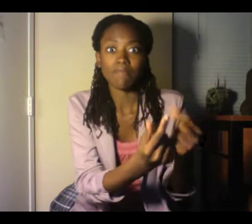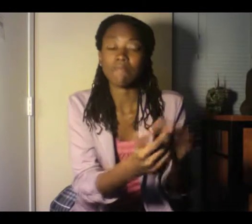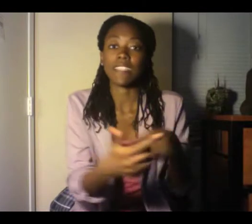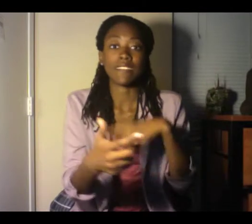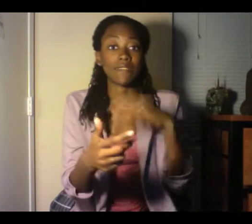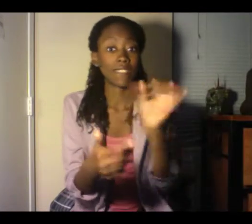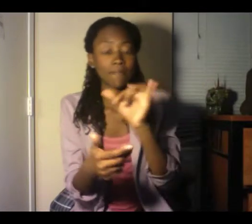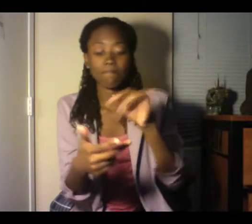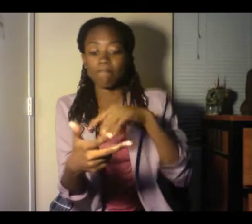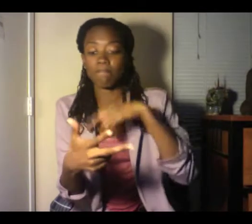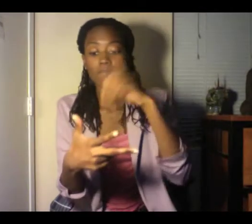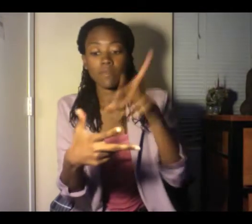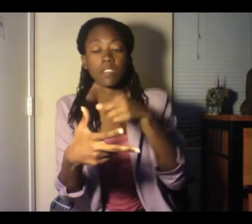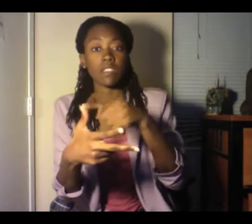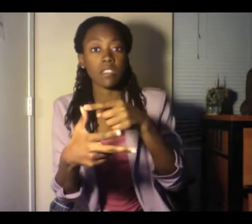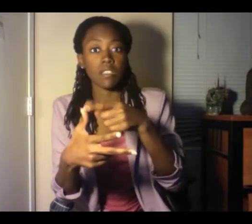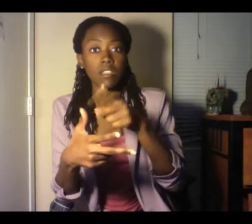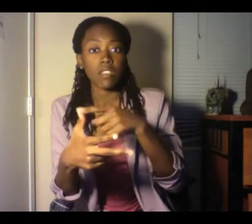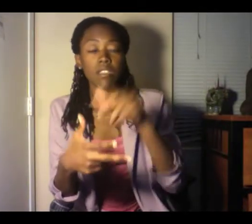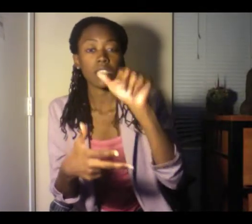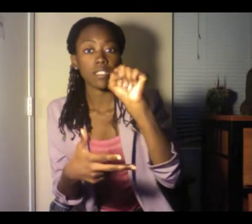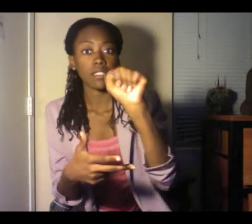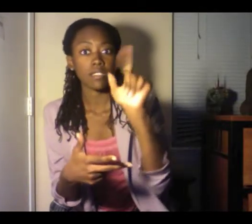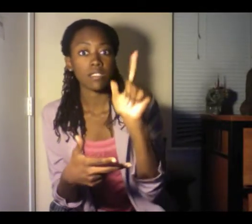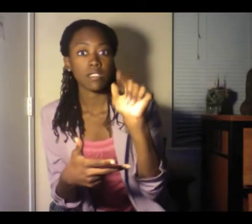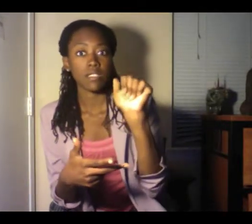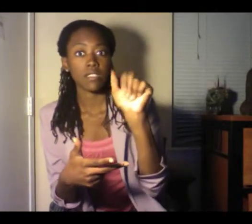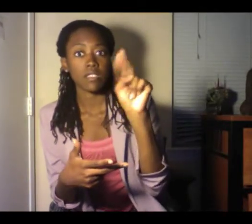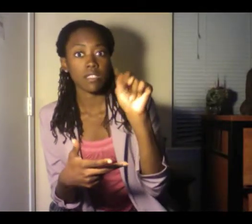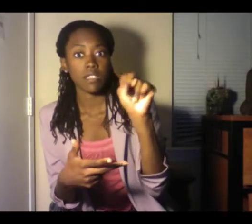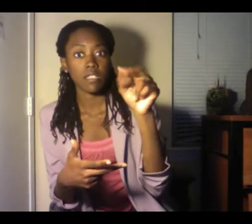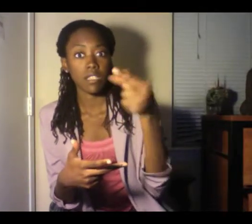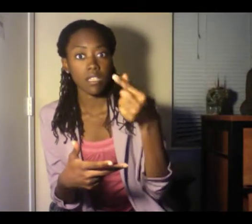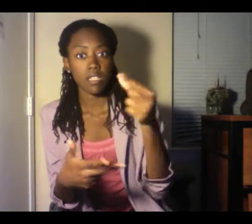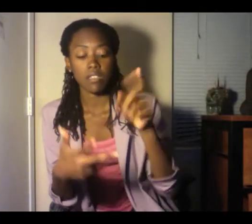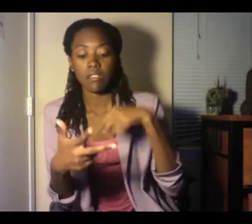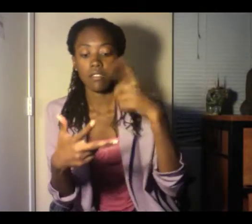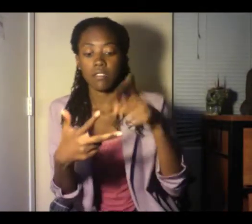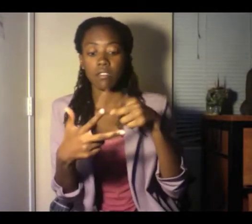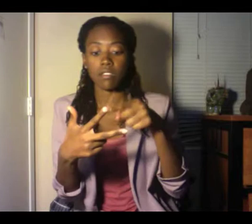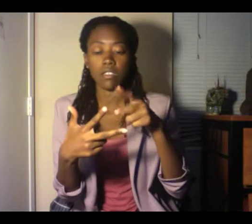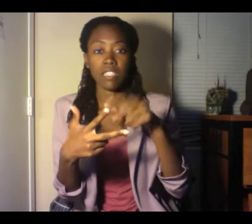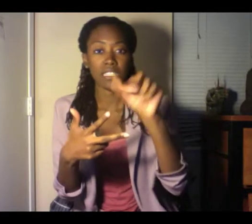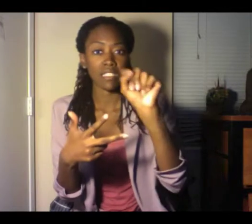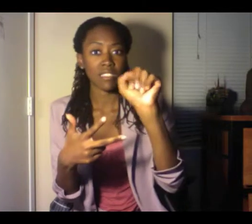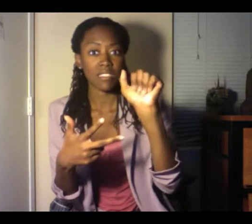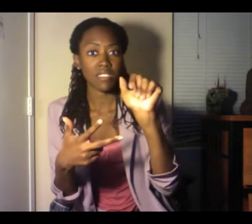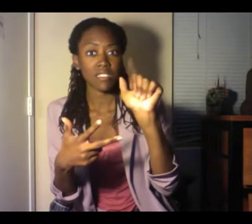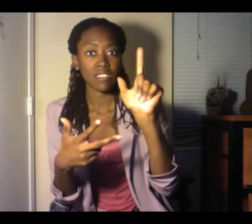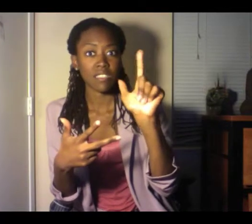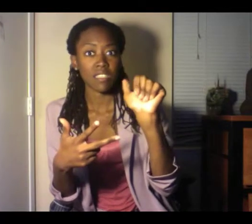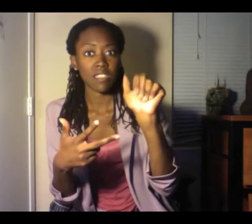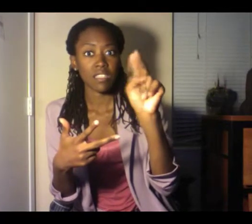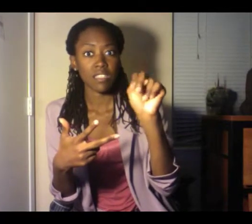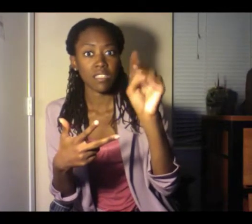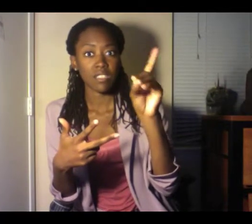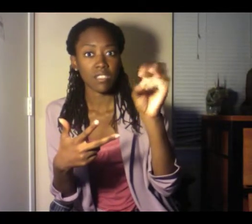sarcasm, and slander that are common to these side conversations. Certainly, a hands-off rule